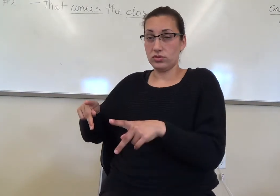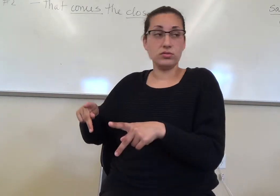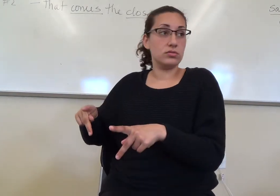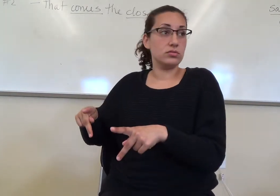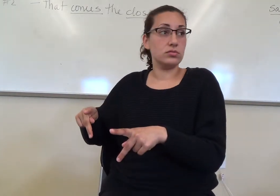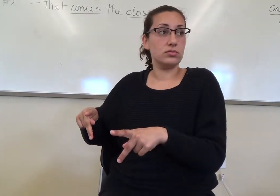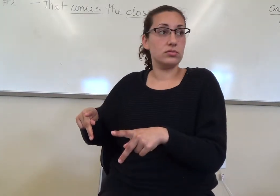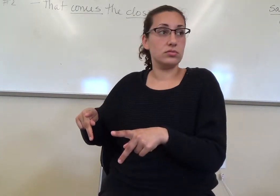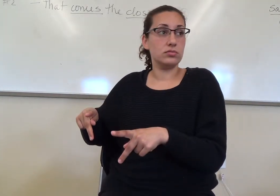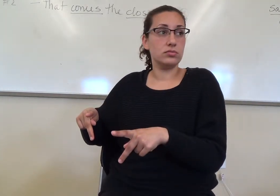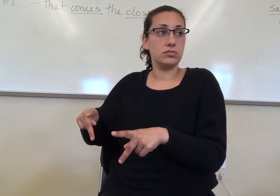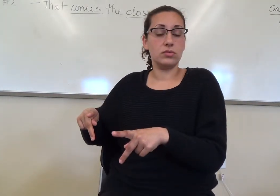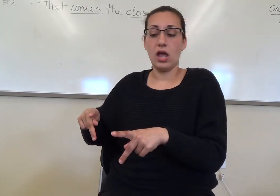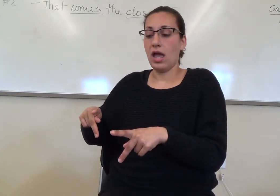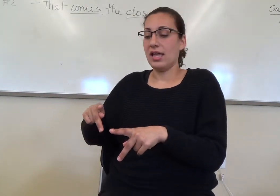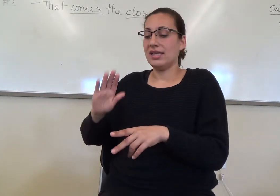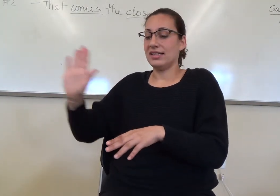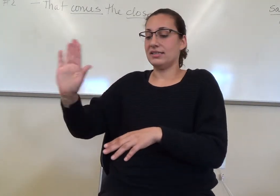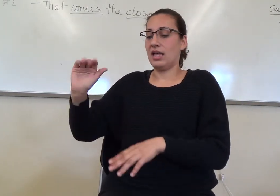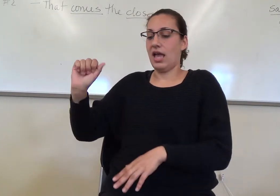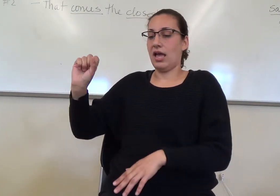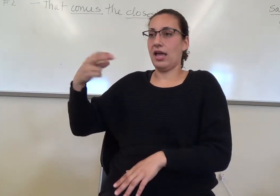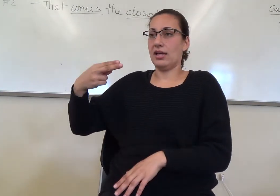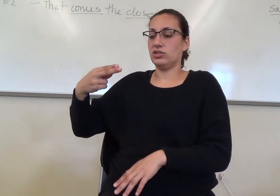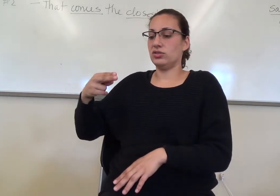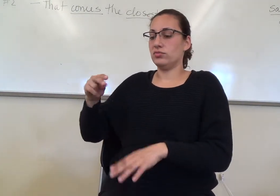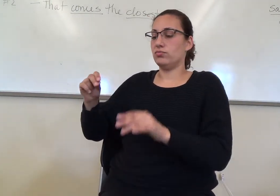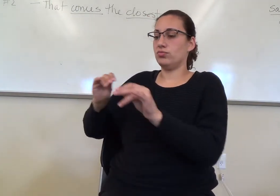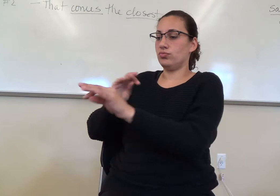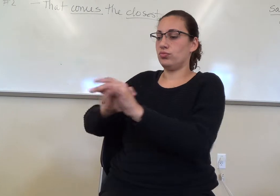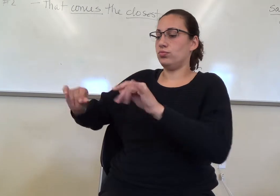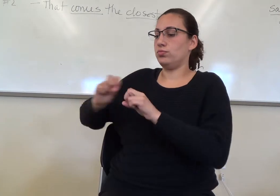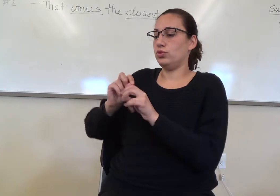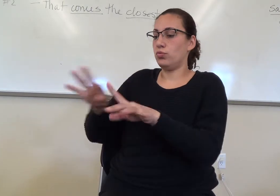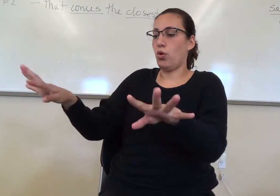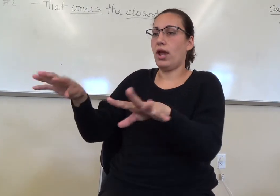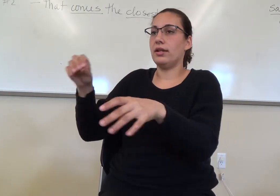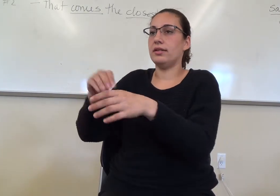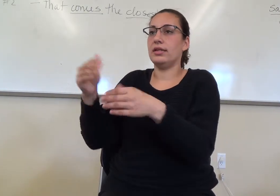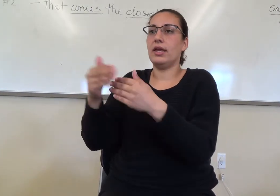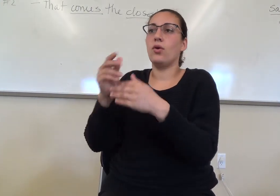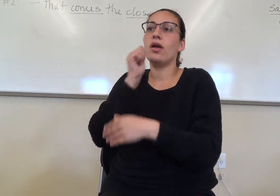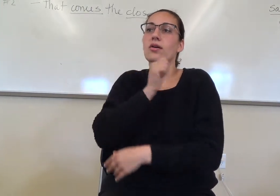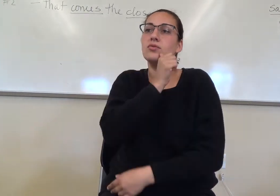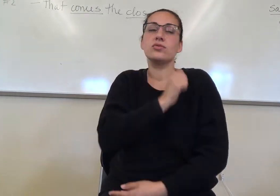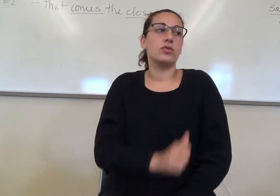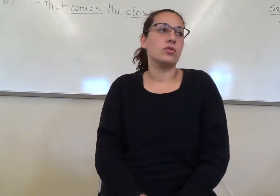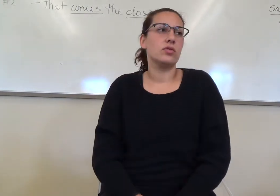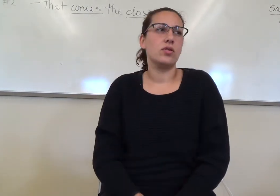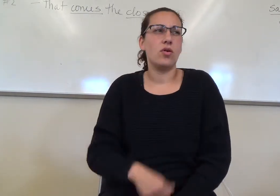laid to rest inside the Arizona. Why did Lewis P. Robinson want to be put in the ship?